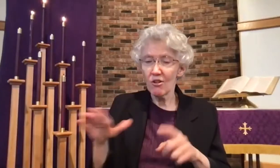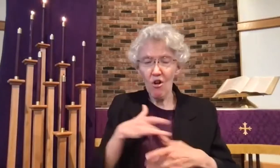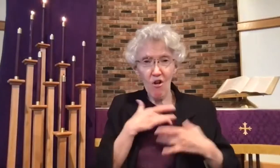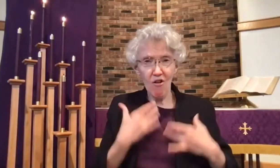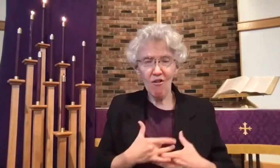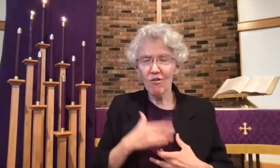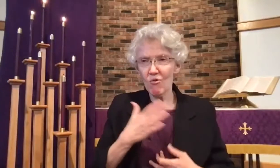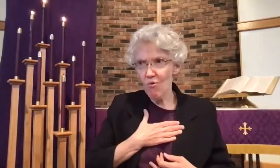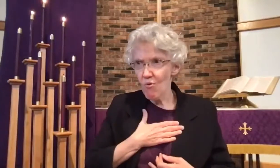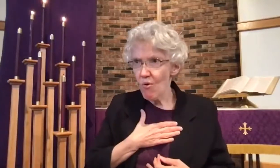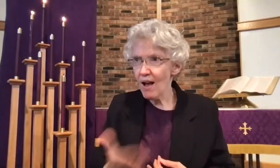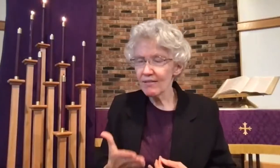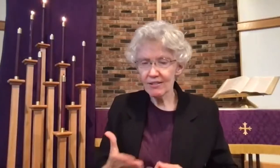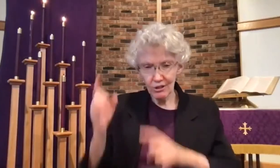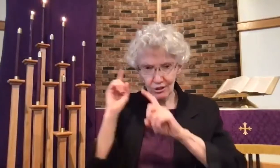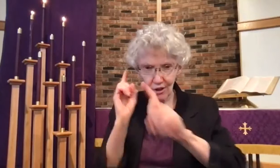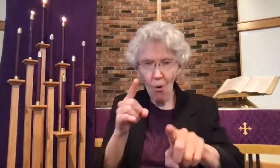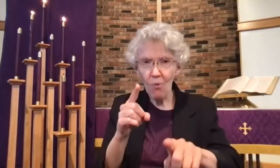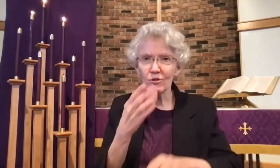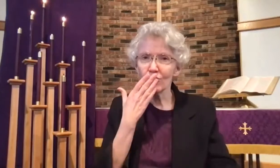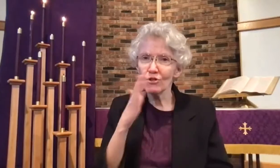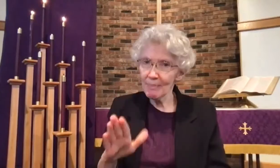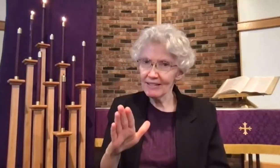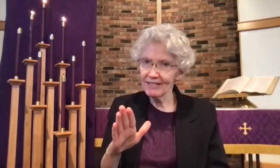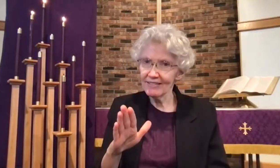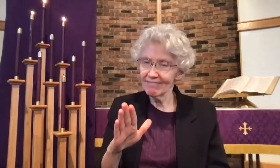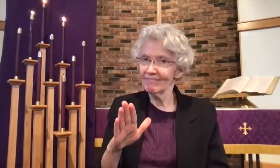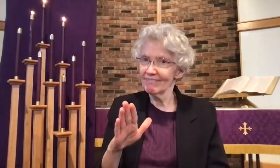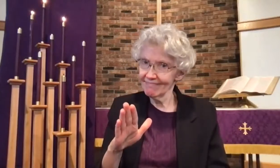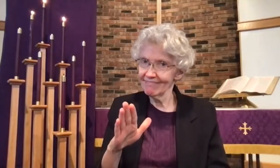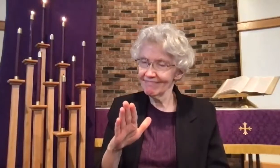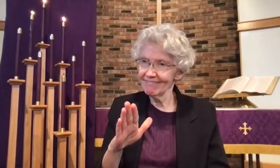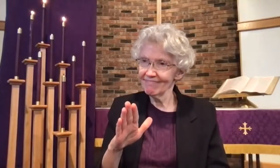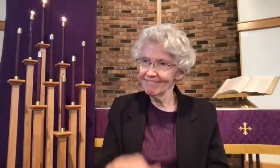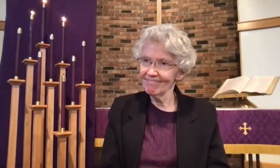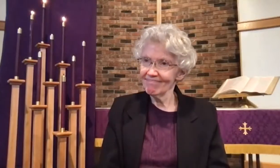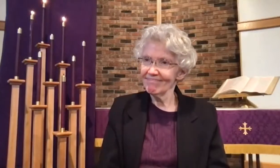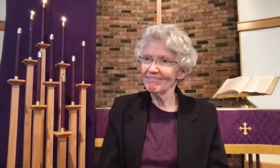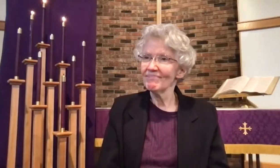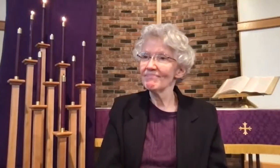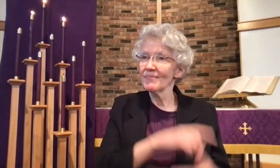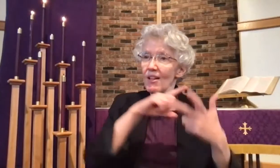suffering. But his heart was willing to go to Jerusalem this one last time.